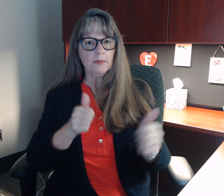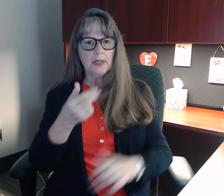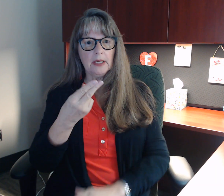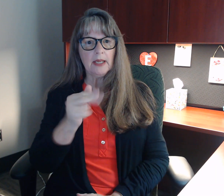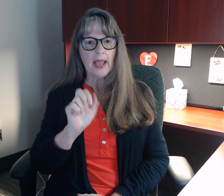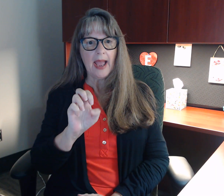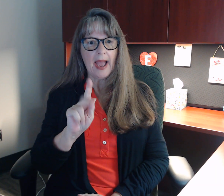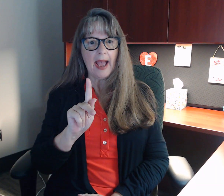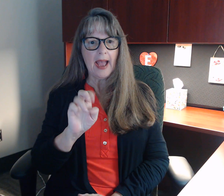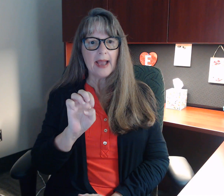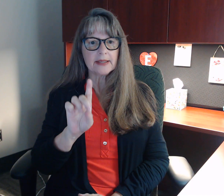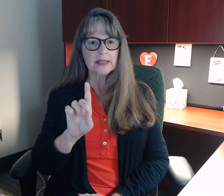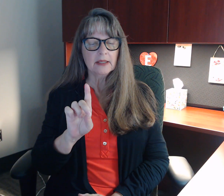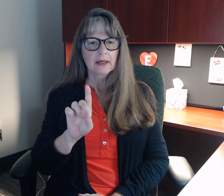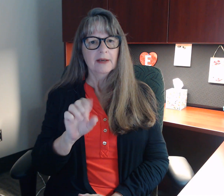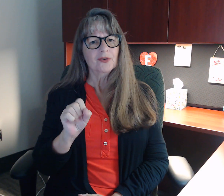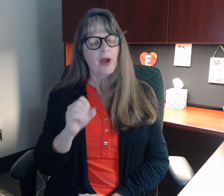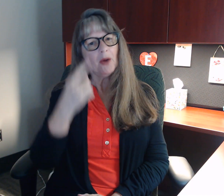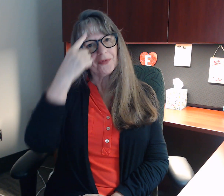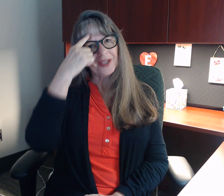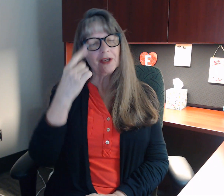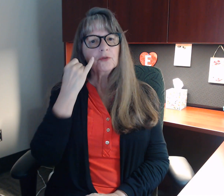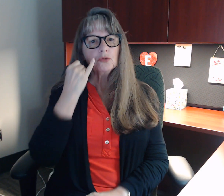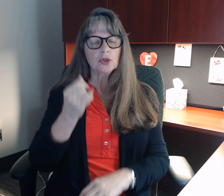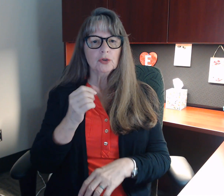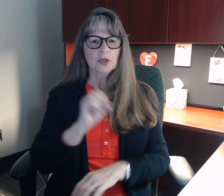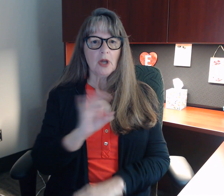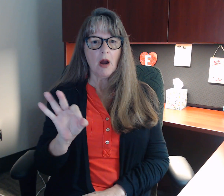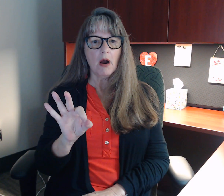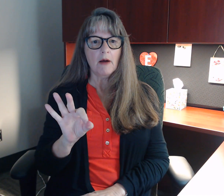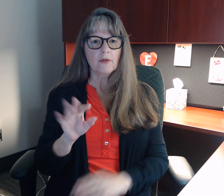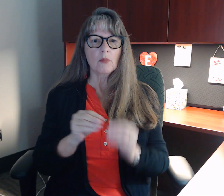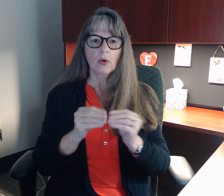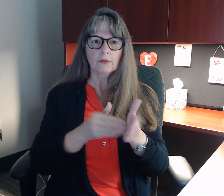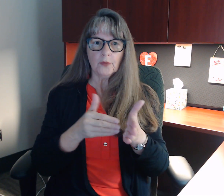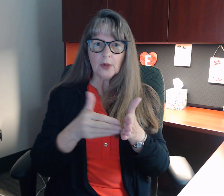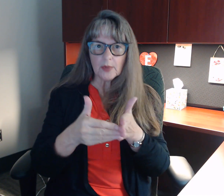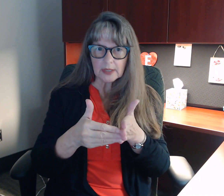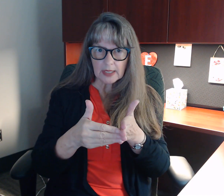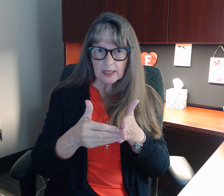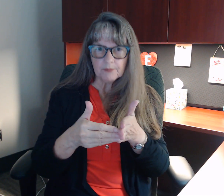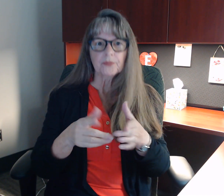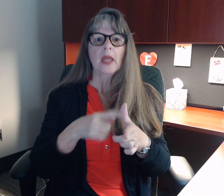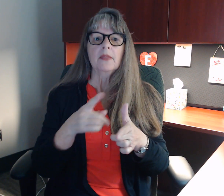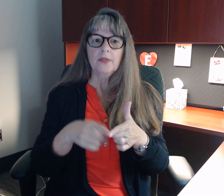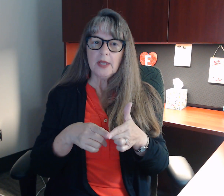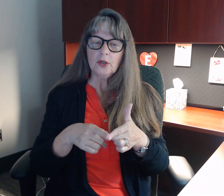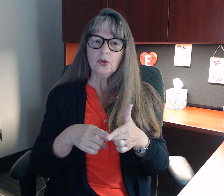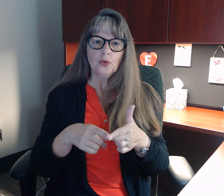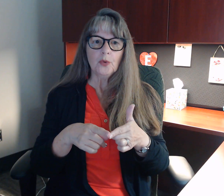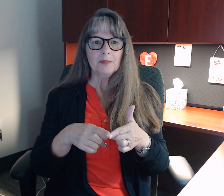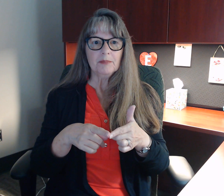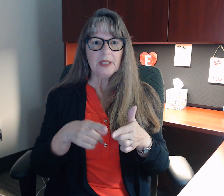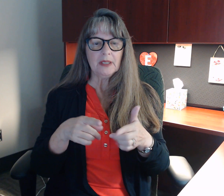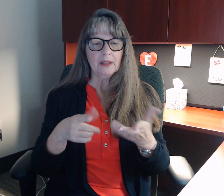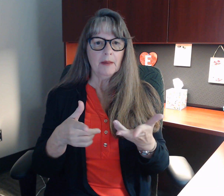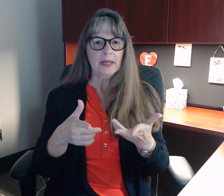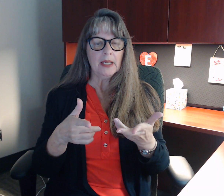being hacked. So I would think if you turned it off more frequently, then you wouldn't be, it would